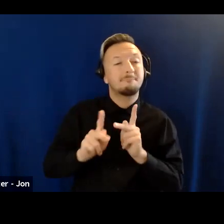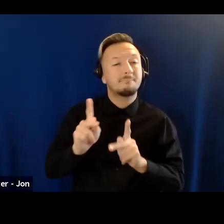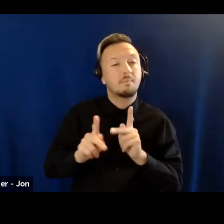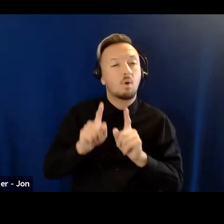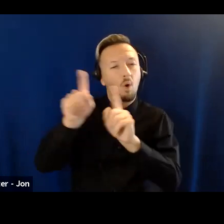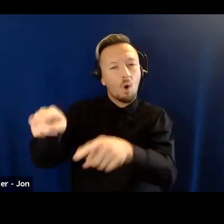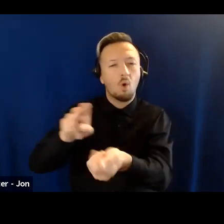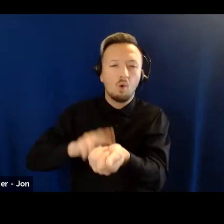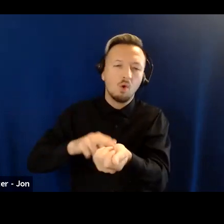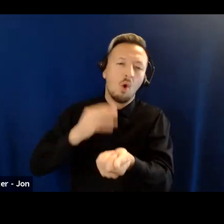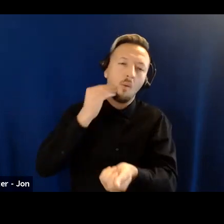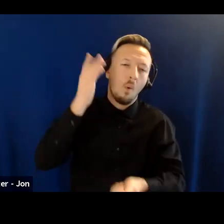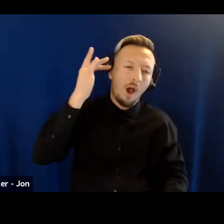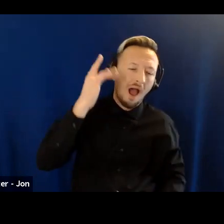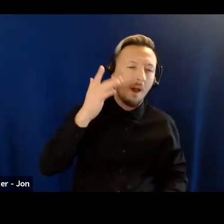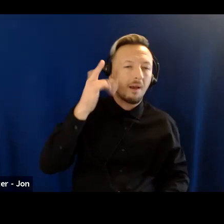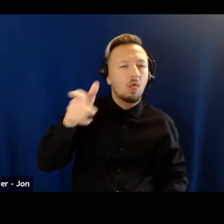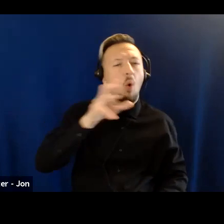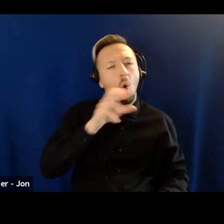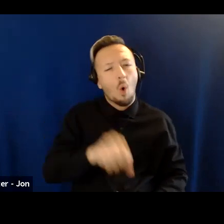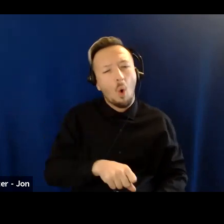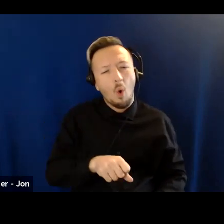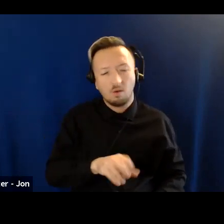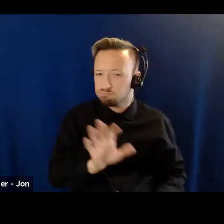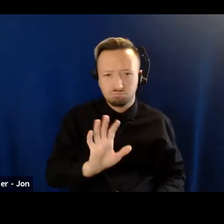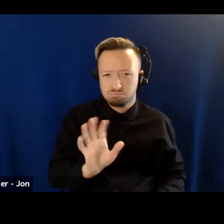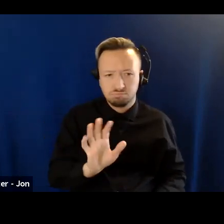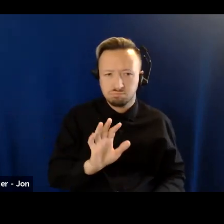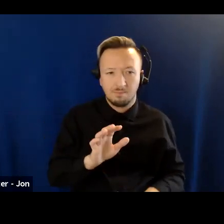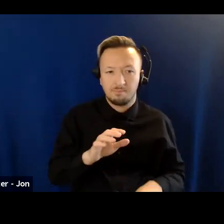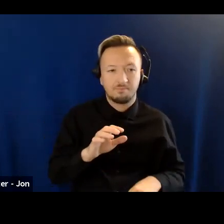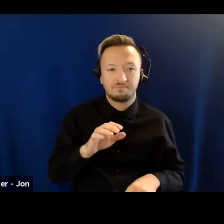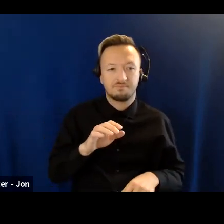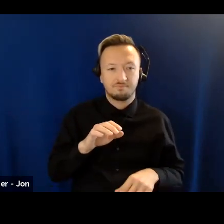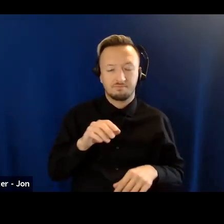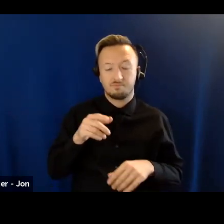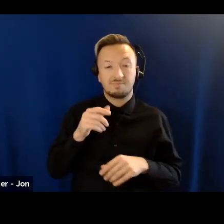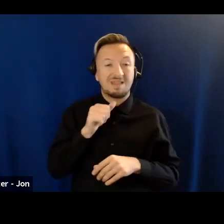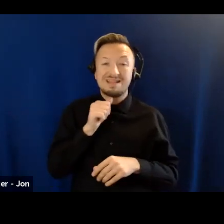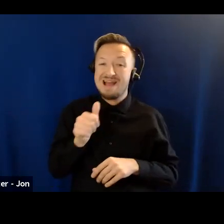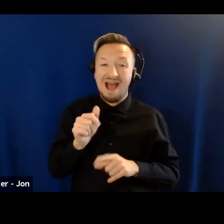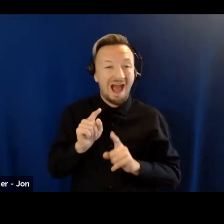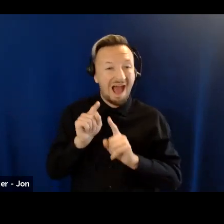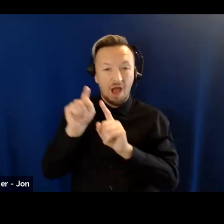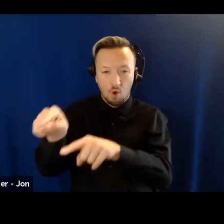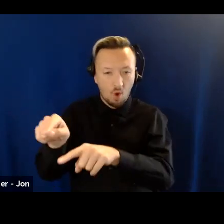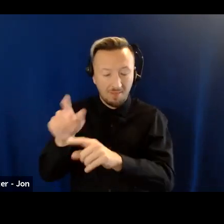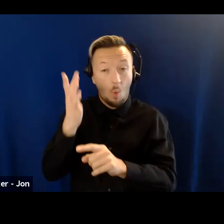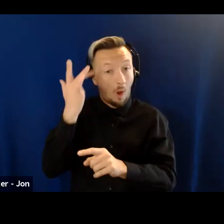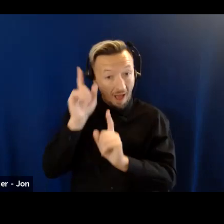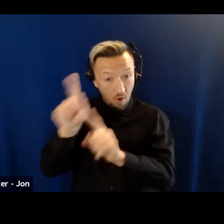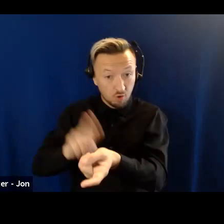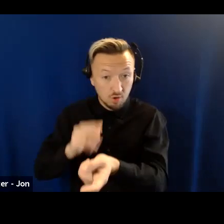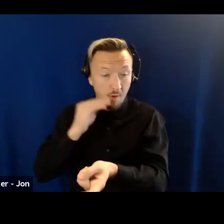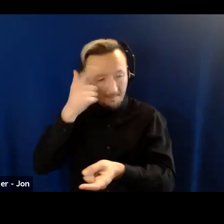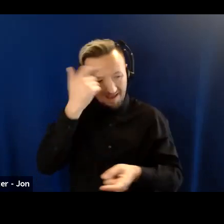thinking because they're old. People go to nursing homes because they couldn't get adequate supports in the community.